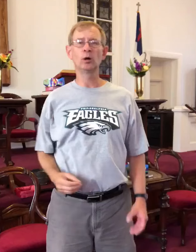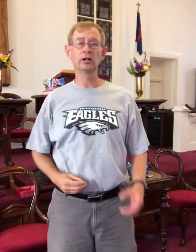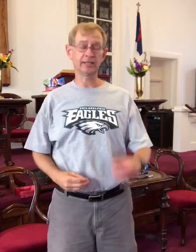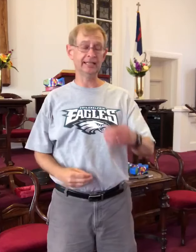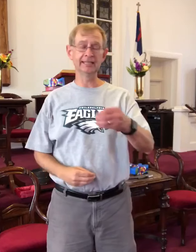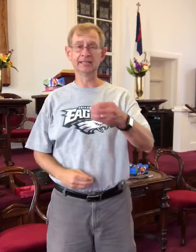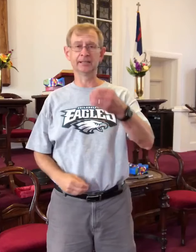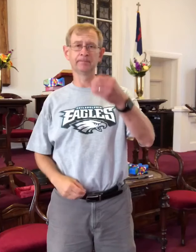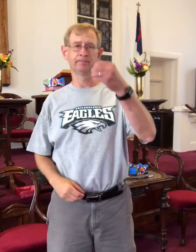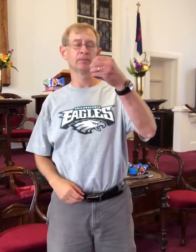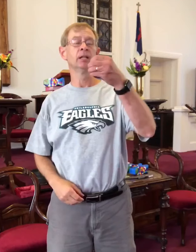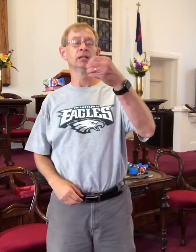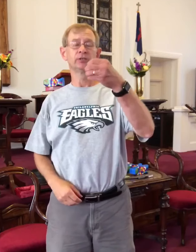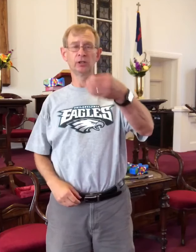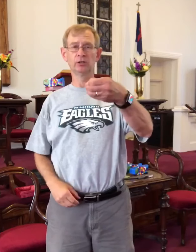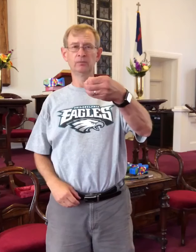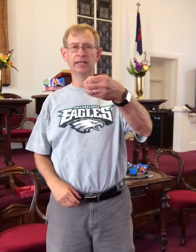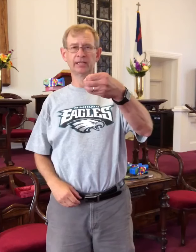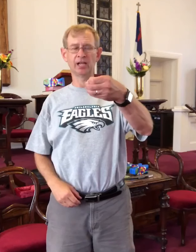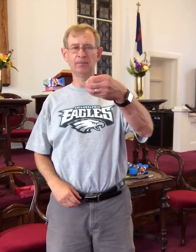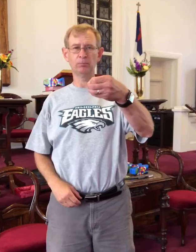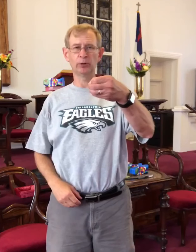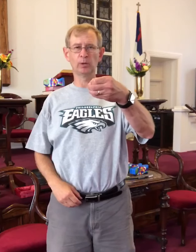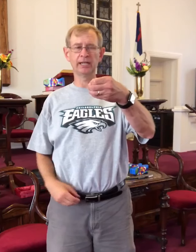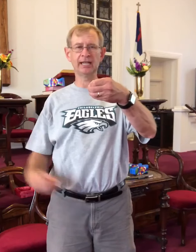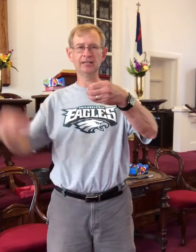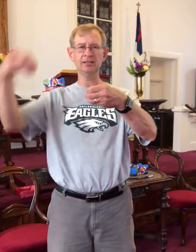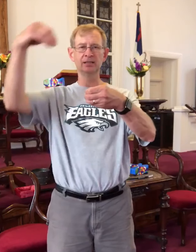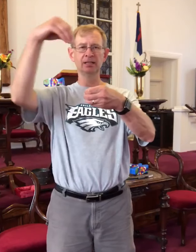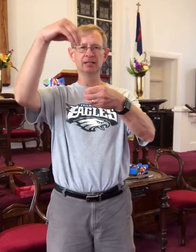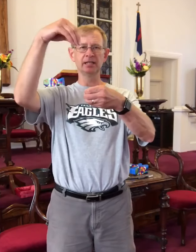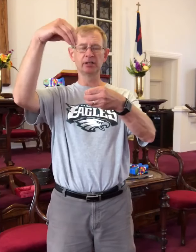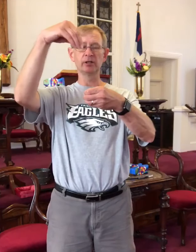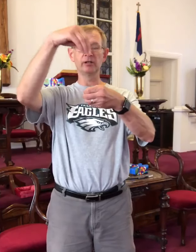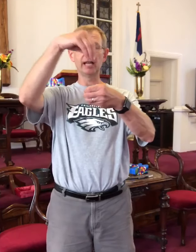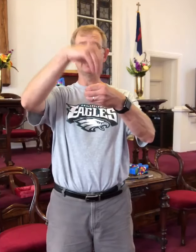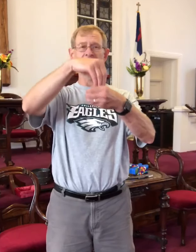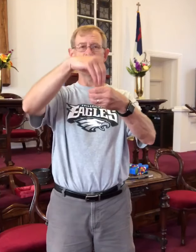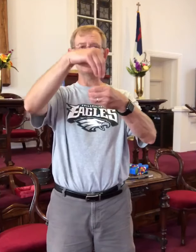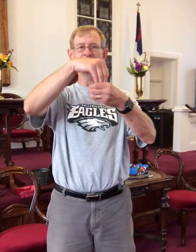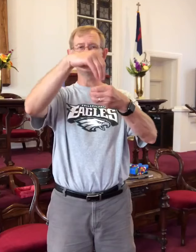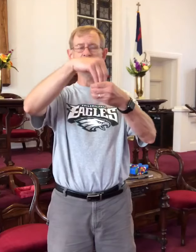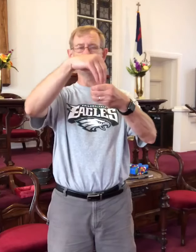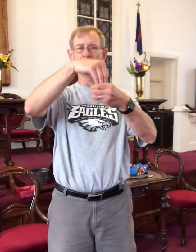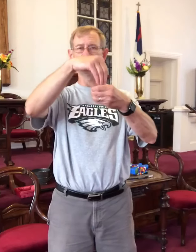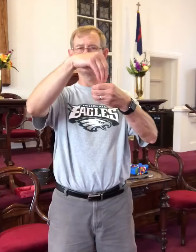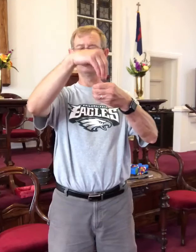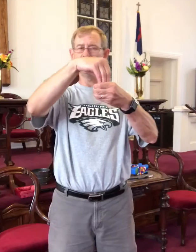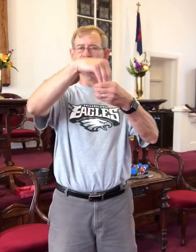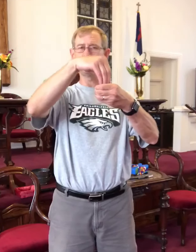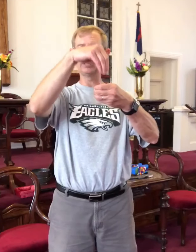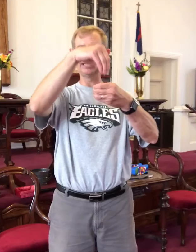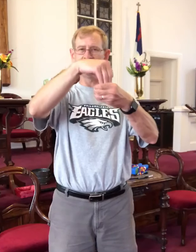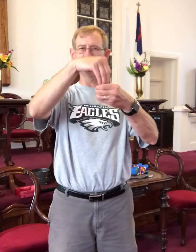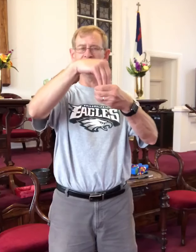art in. So you make a cup with one hand, take your other hand and act like you are putting something in the